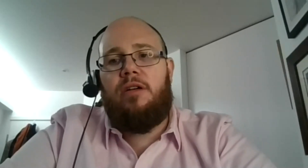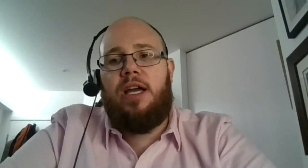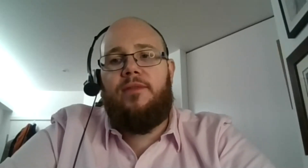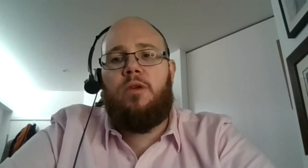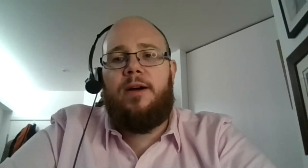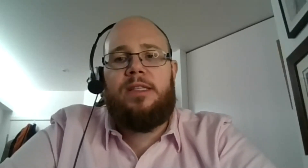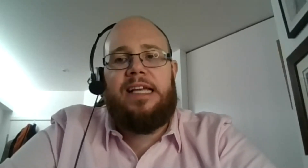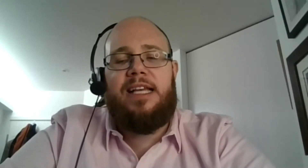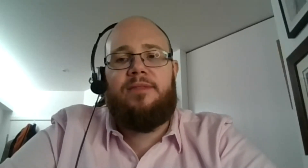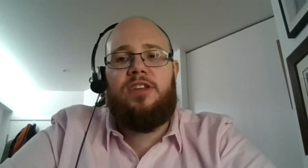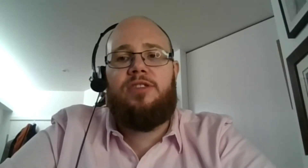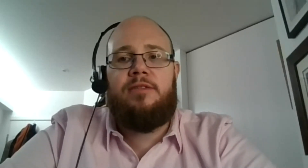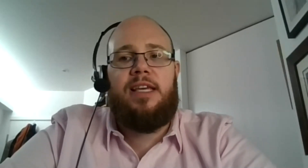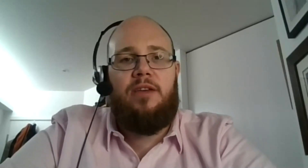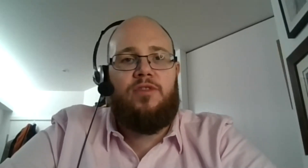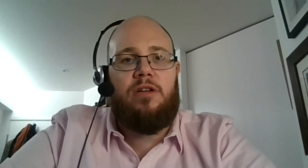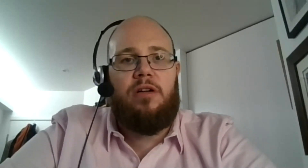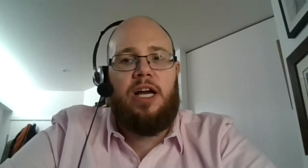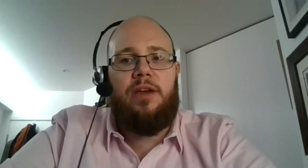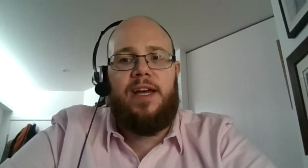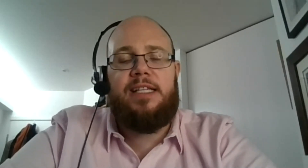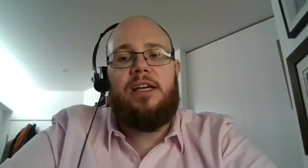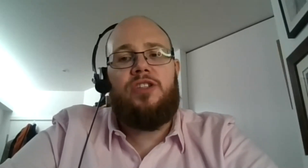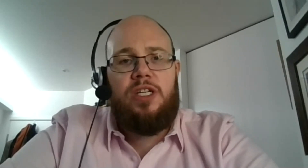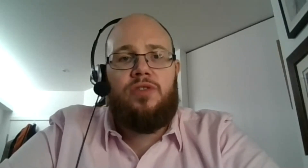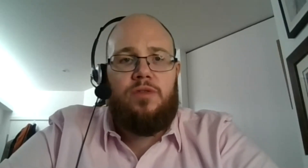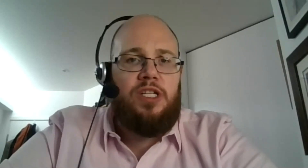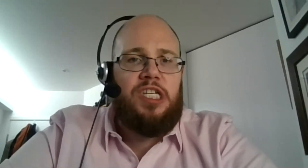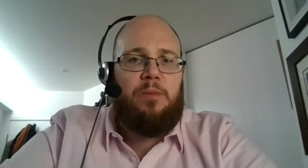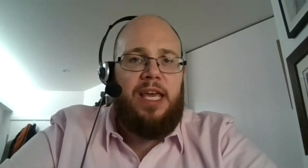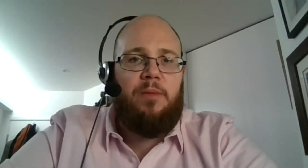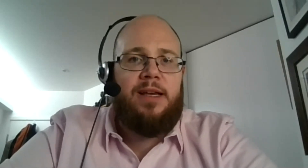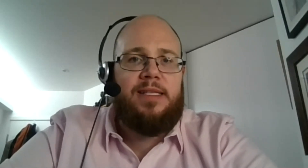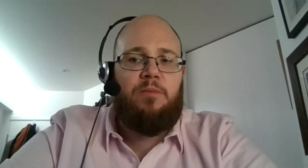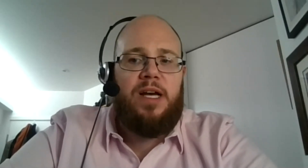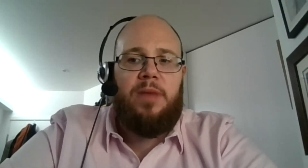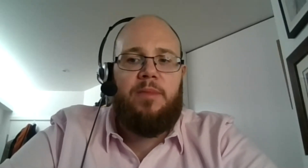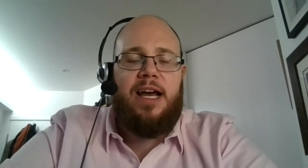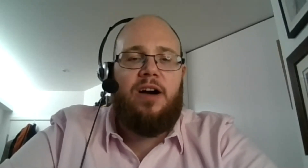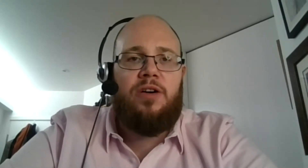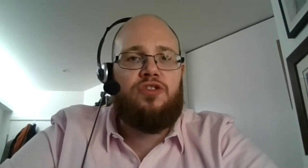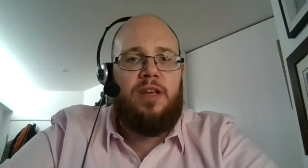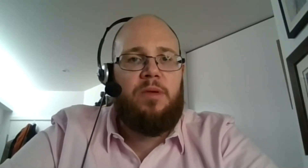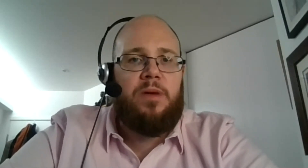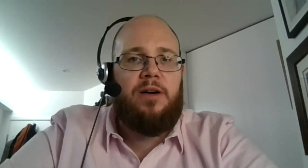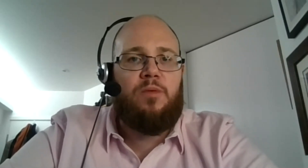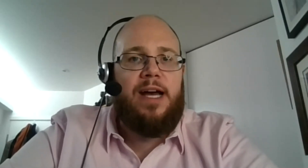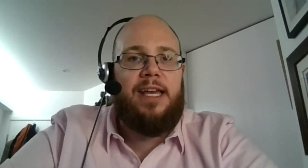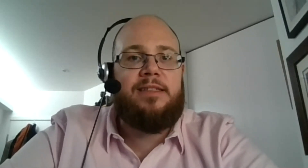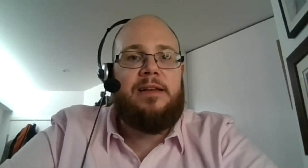COVID. What I would say is if you do think you've got a long COVID, do talk to your GP, because in Birmingham there are treatment pathways,